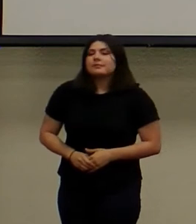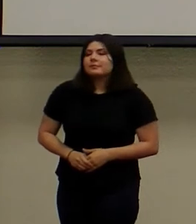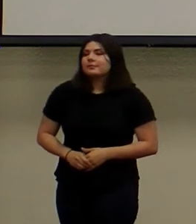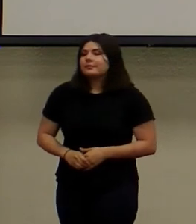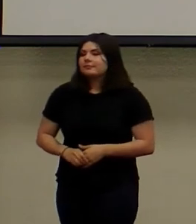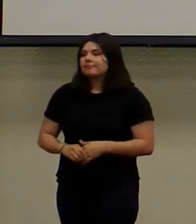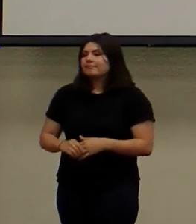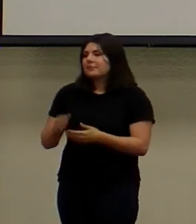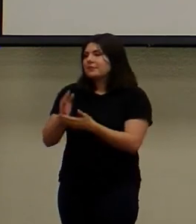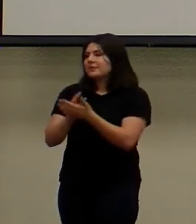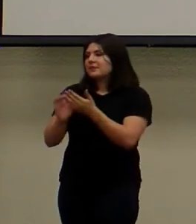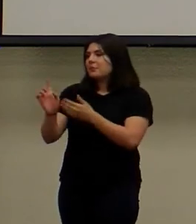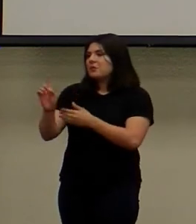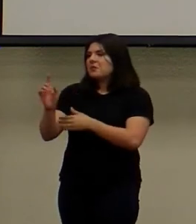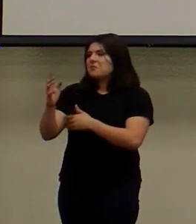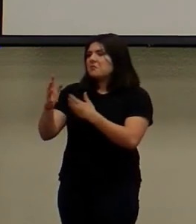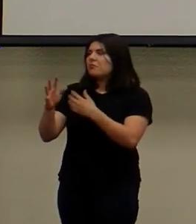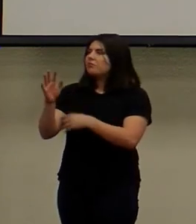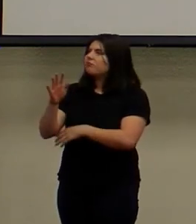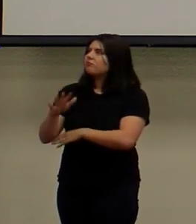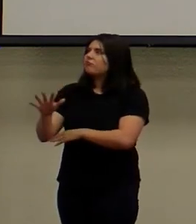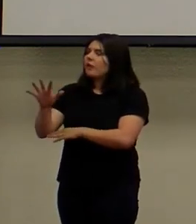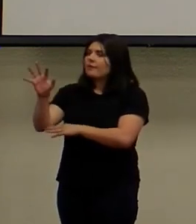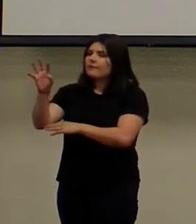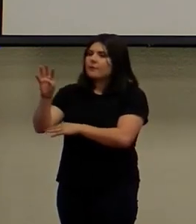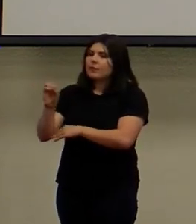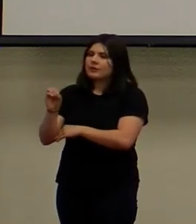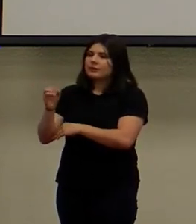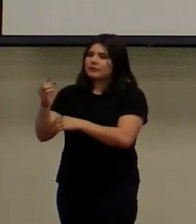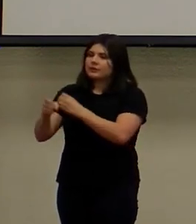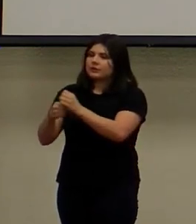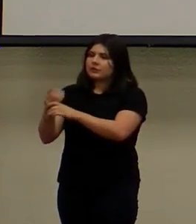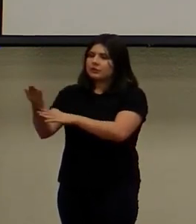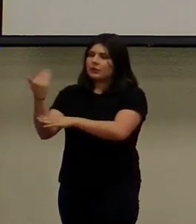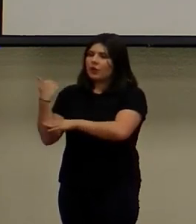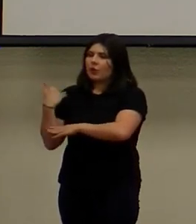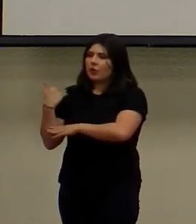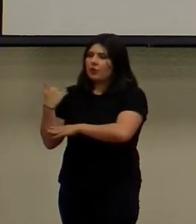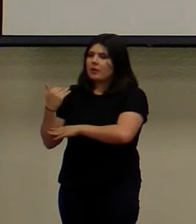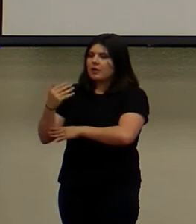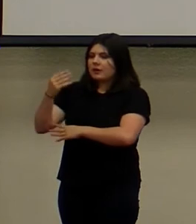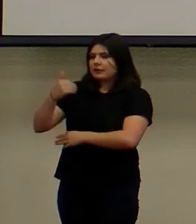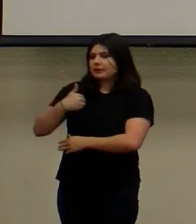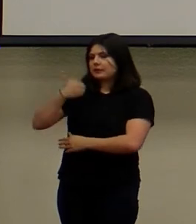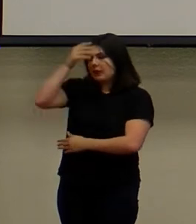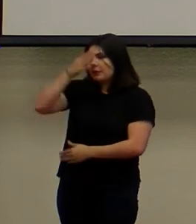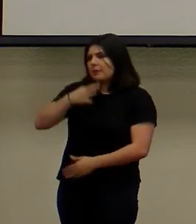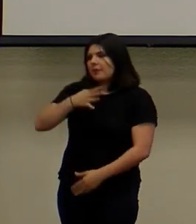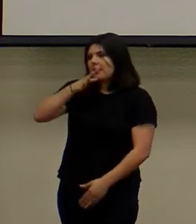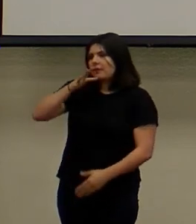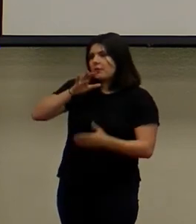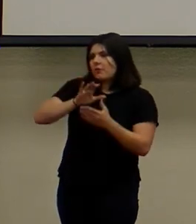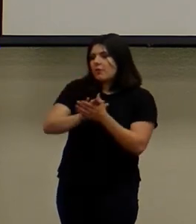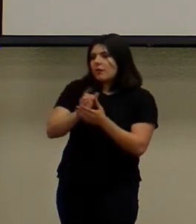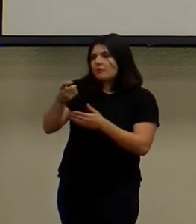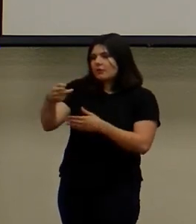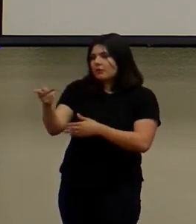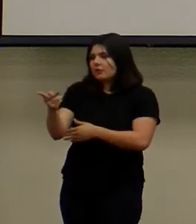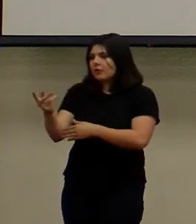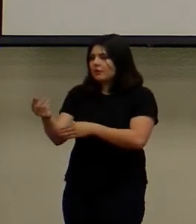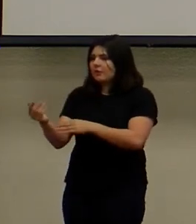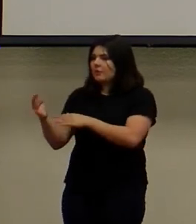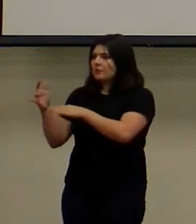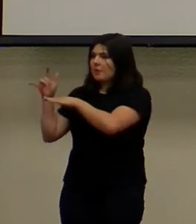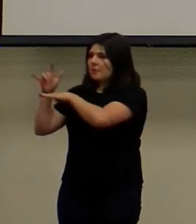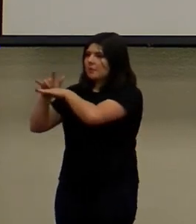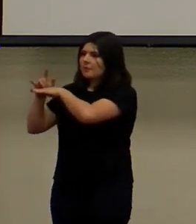Somewhere about 40 years ago this coming August, a young man and his wife stepped off the plane coming